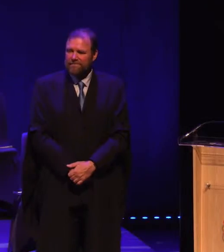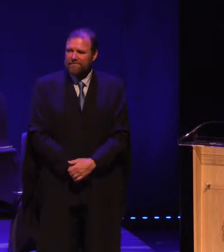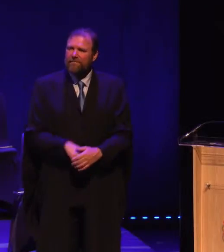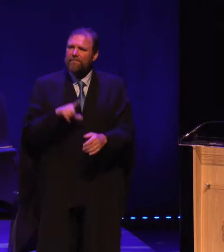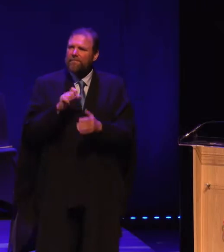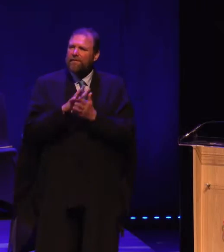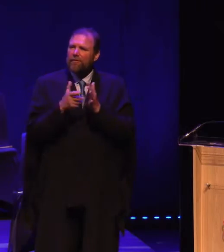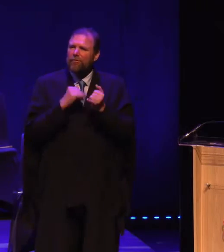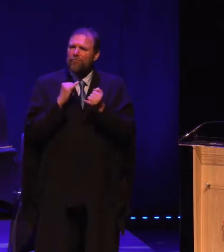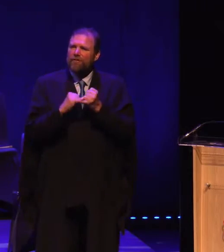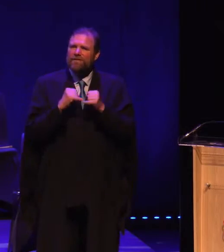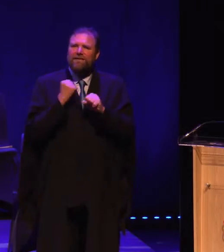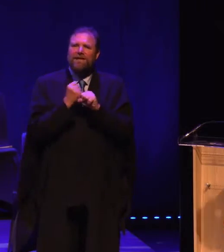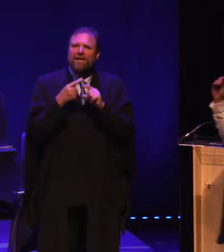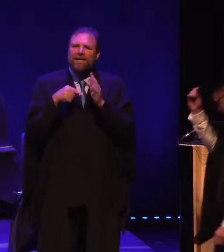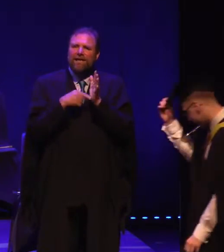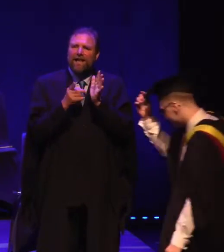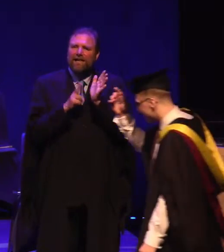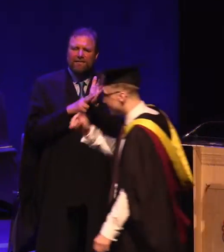Chris Gaffin.